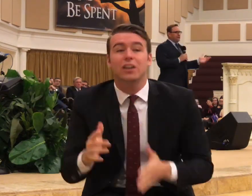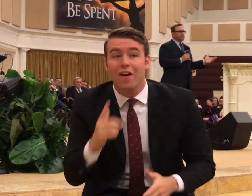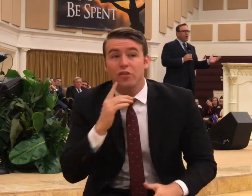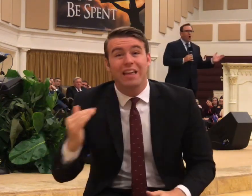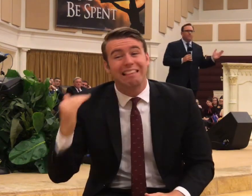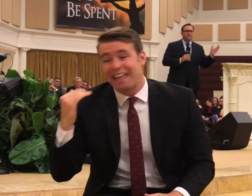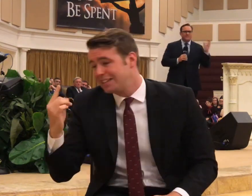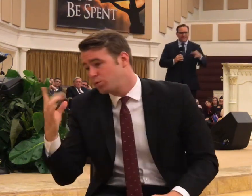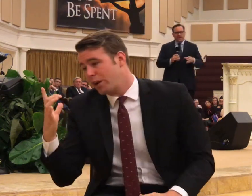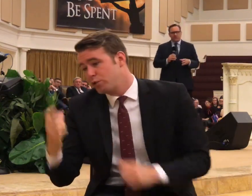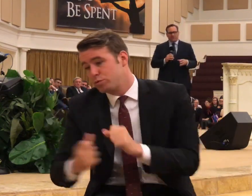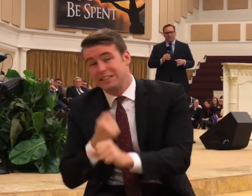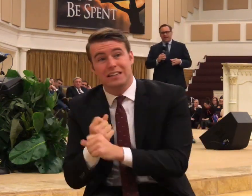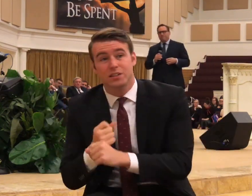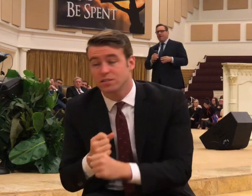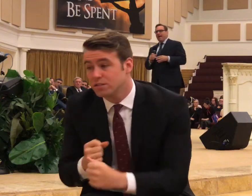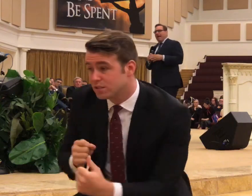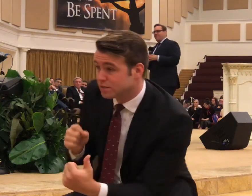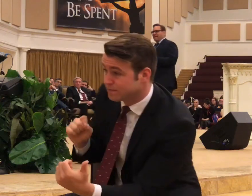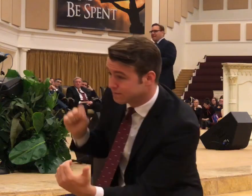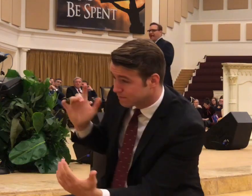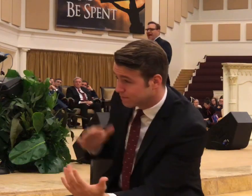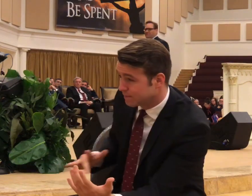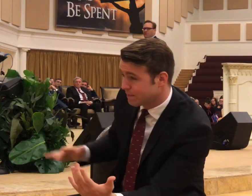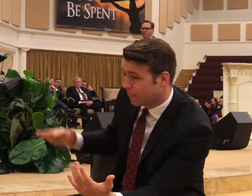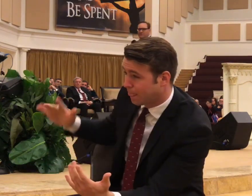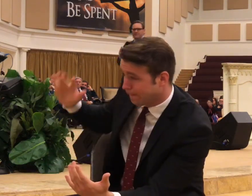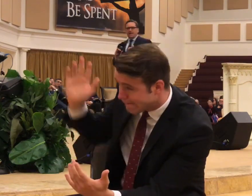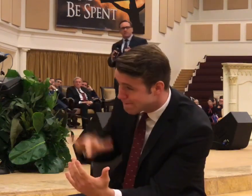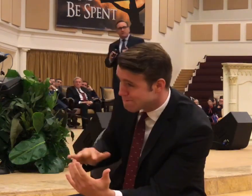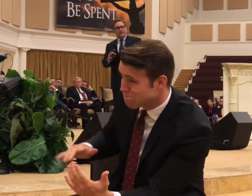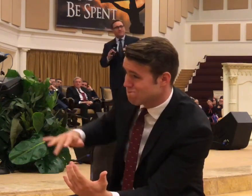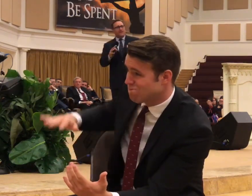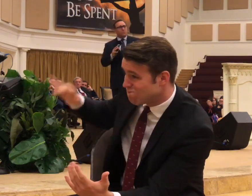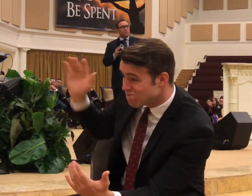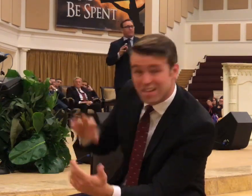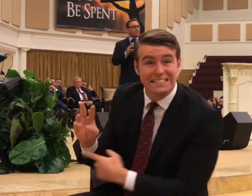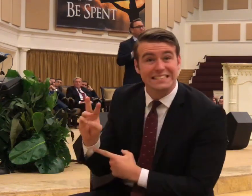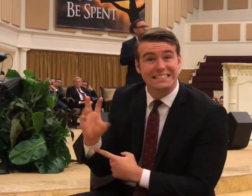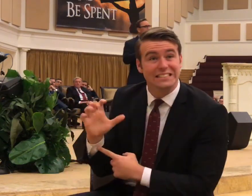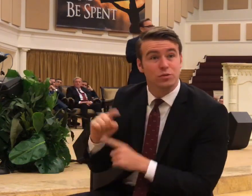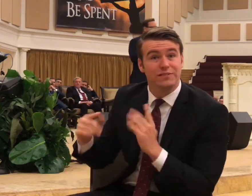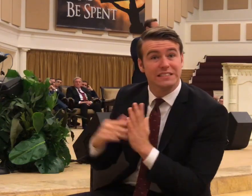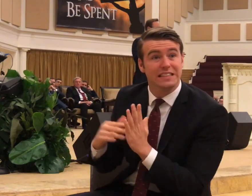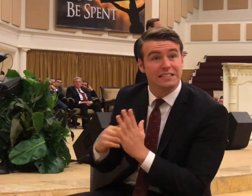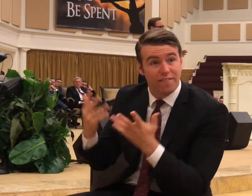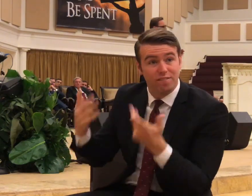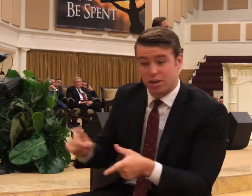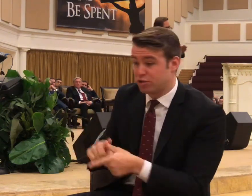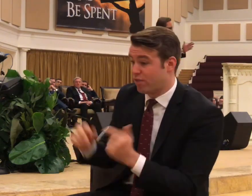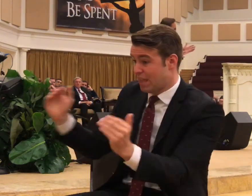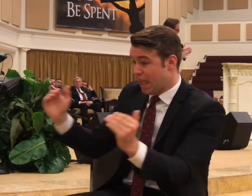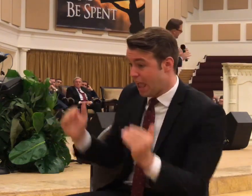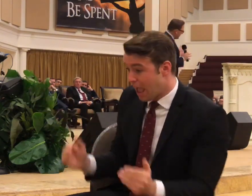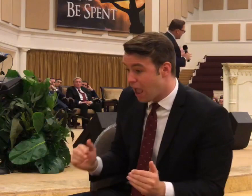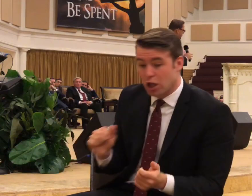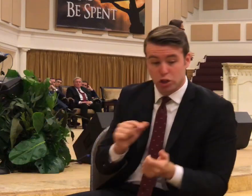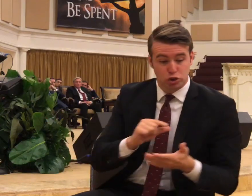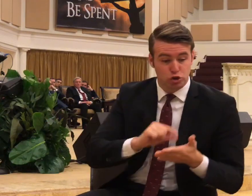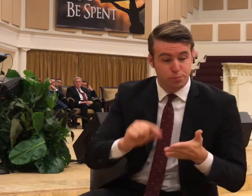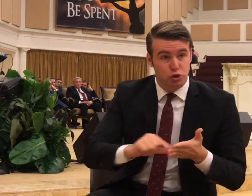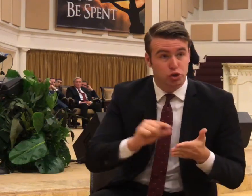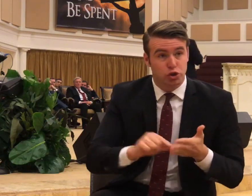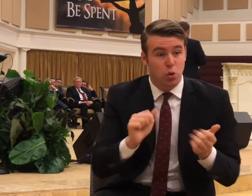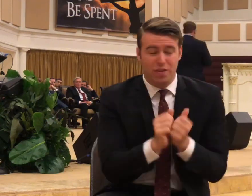100 years, over 600 of them. And then after those 600, he then went through the Scripture with a whole team of